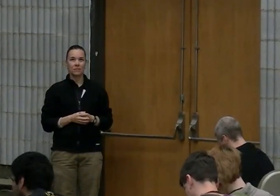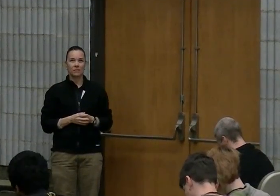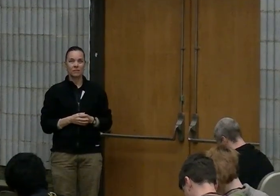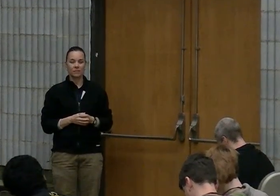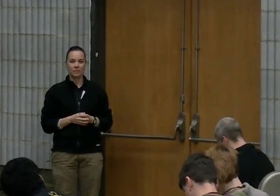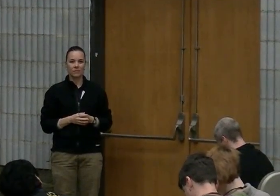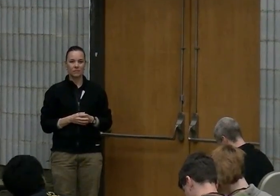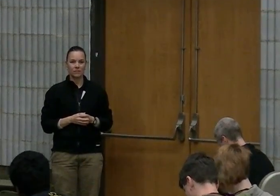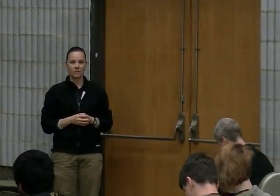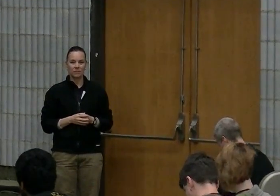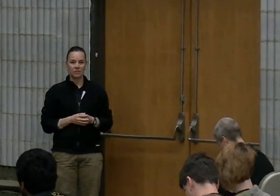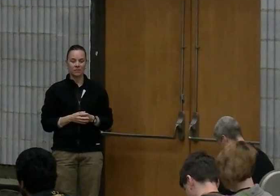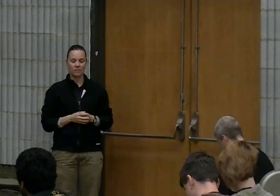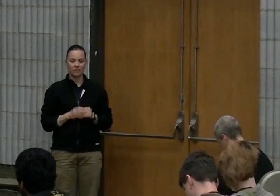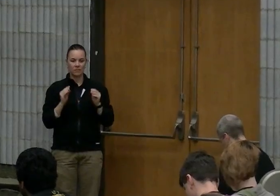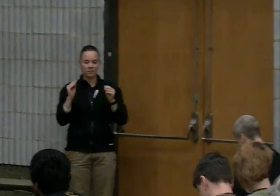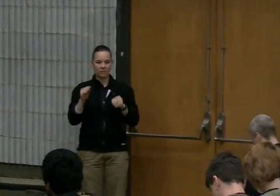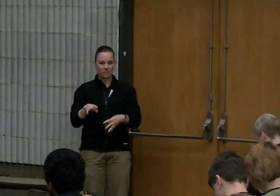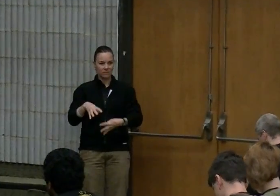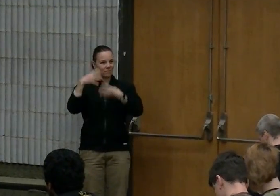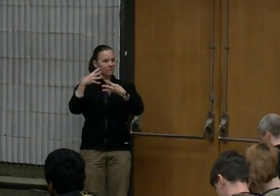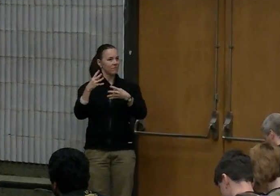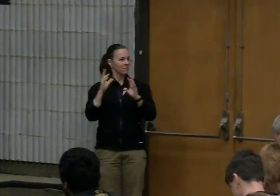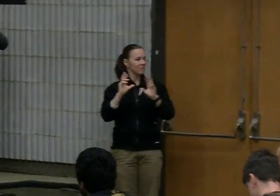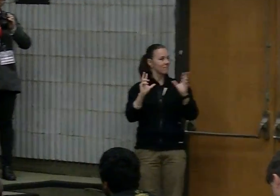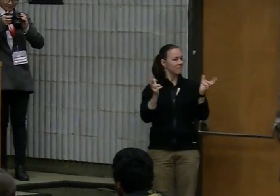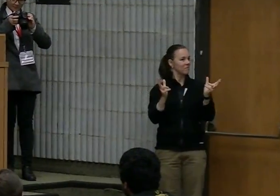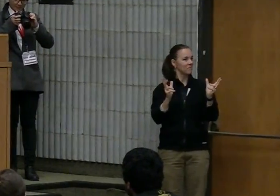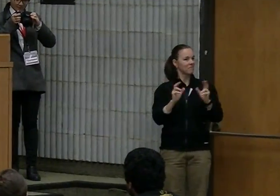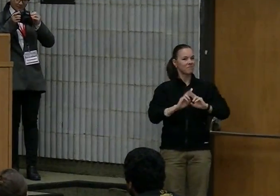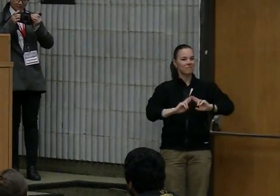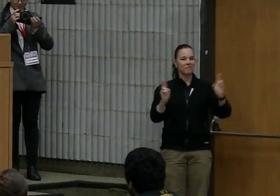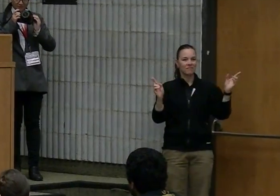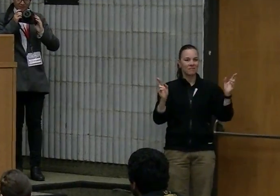most sense. Ooh, that's my computer.